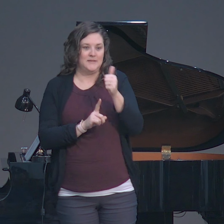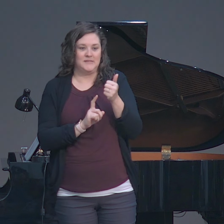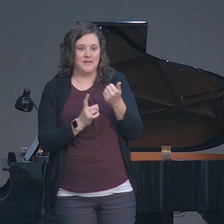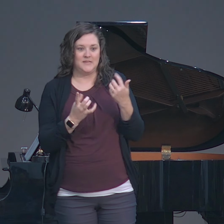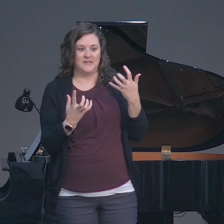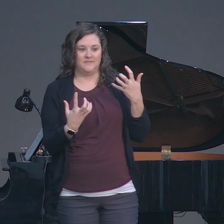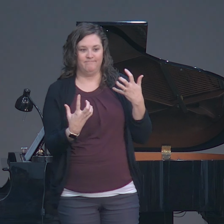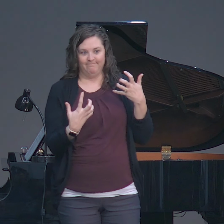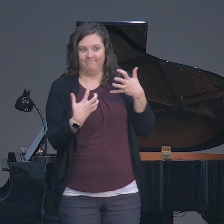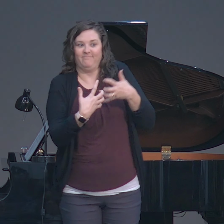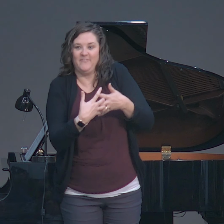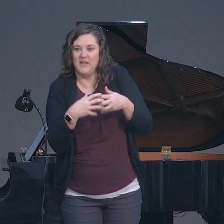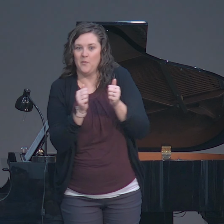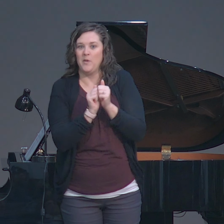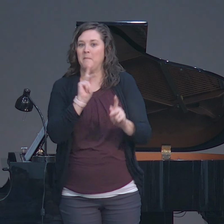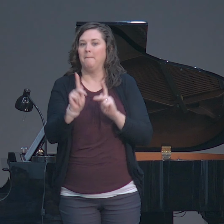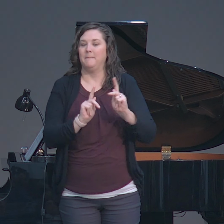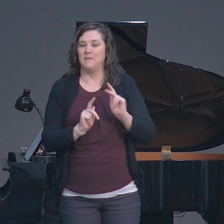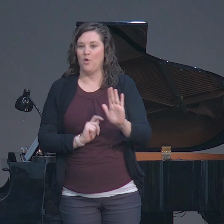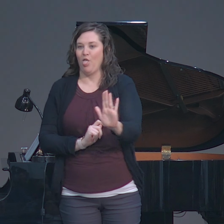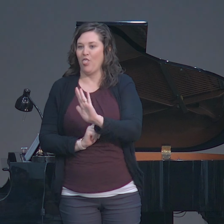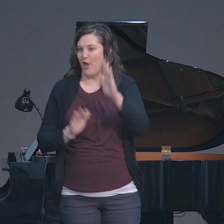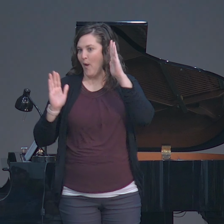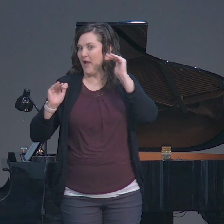to anyone's expectations.